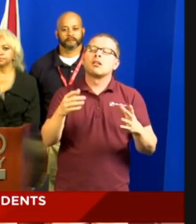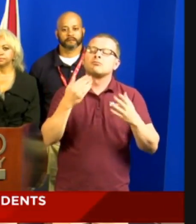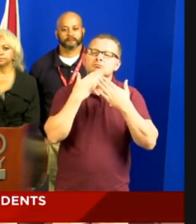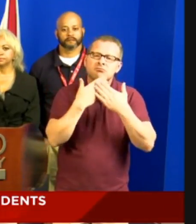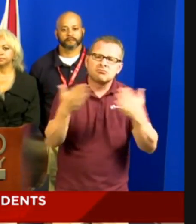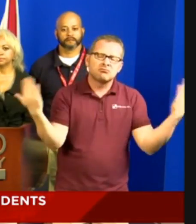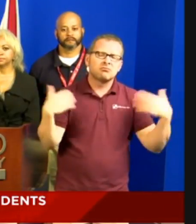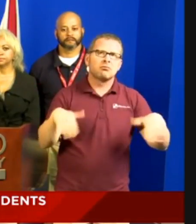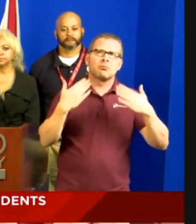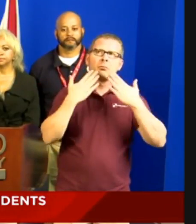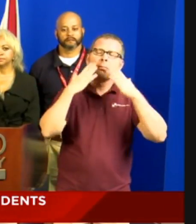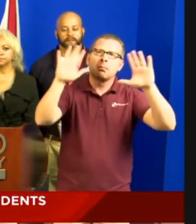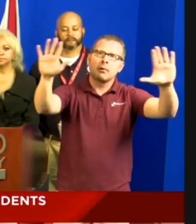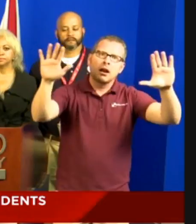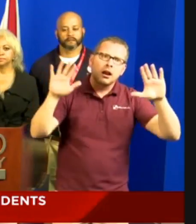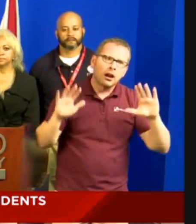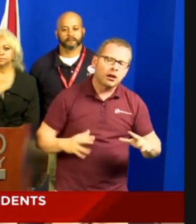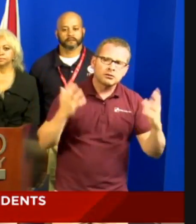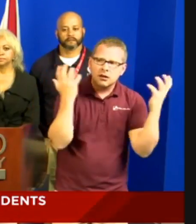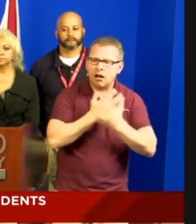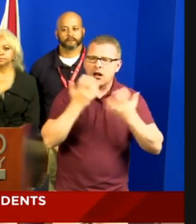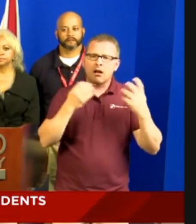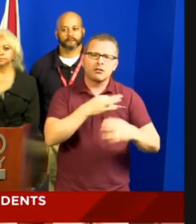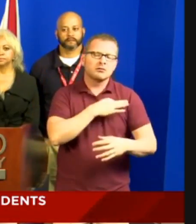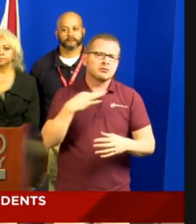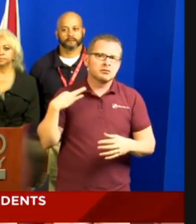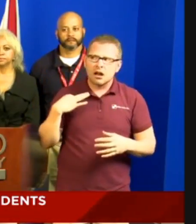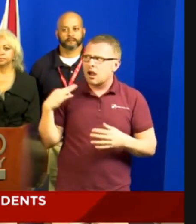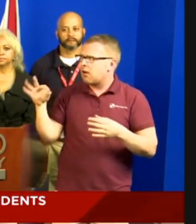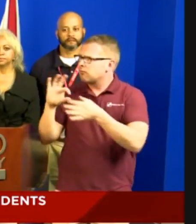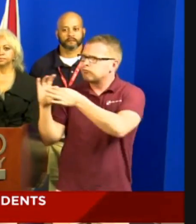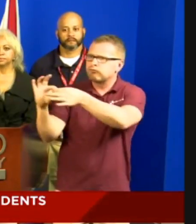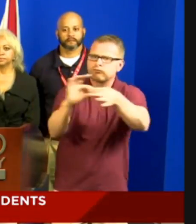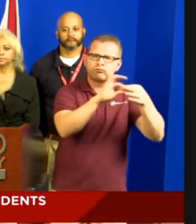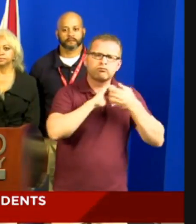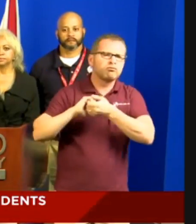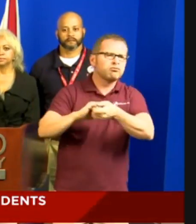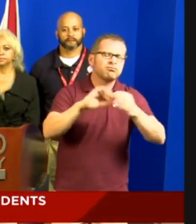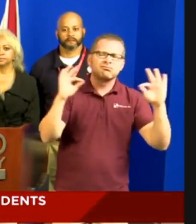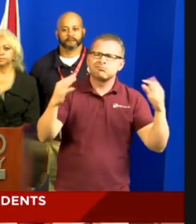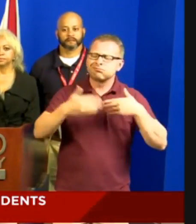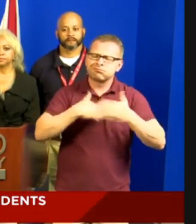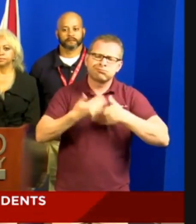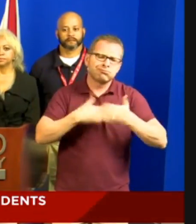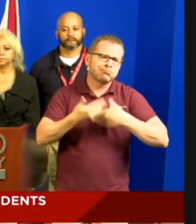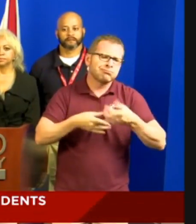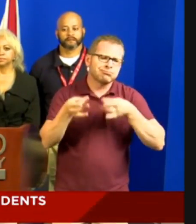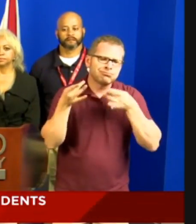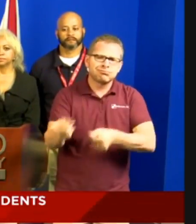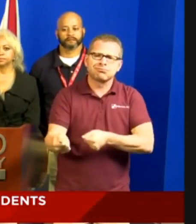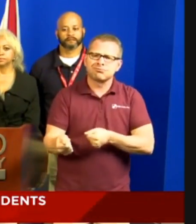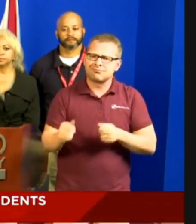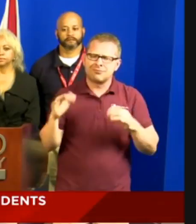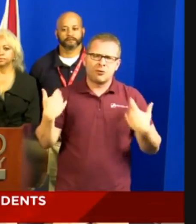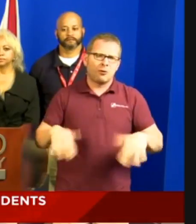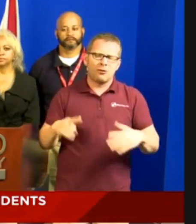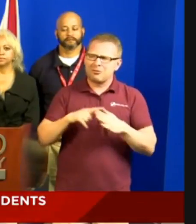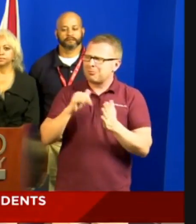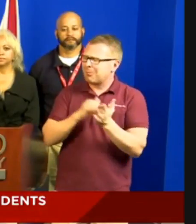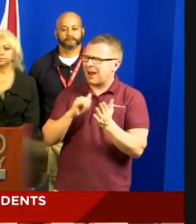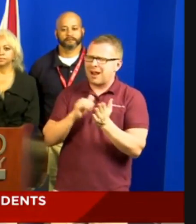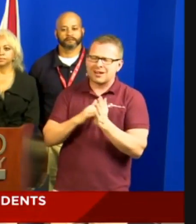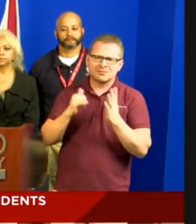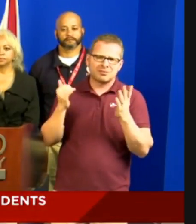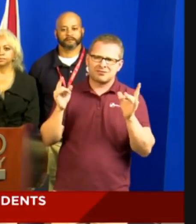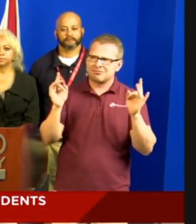very organized effort would not be possible without them. Our goal during these types of catastrophic events is to prevent the loss of